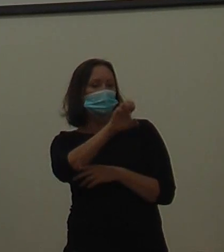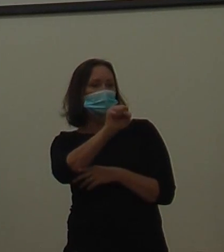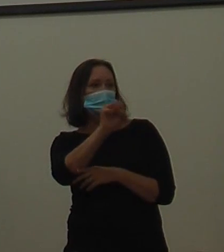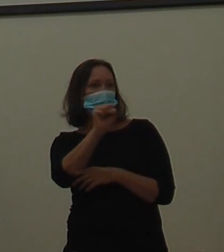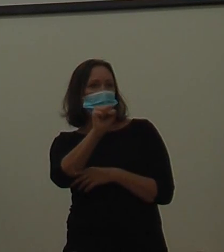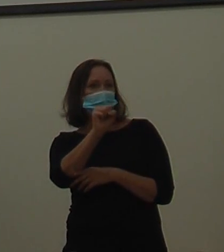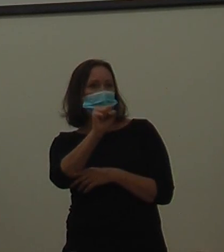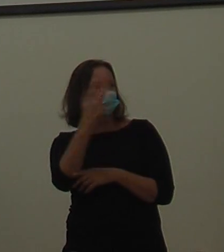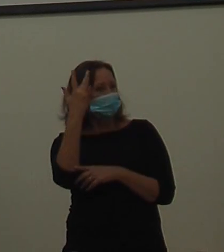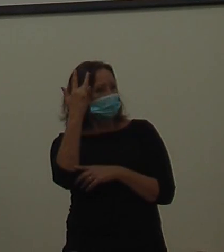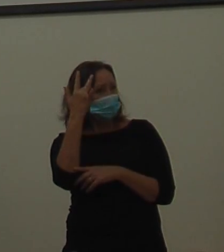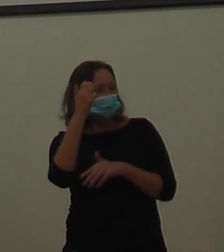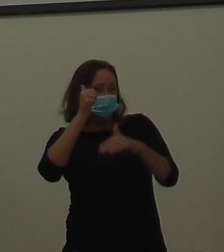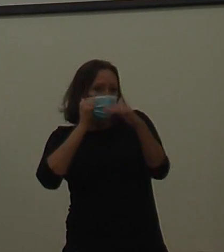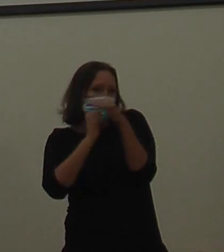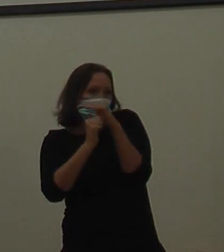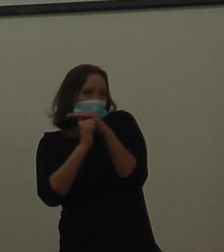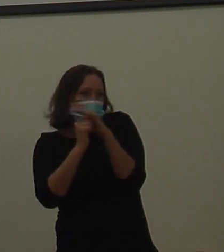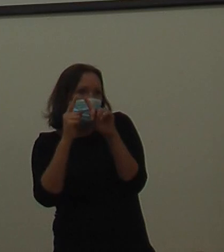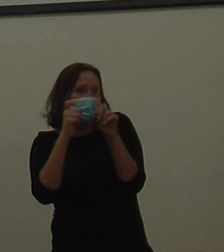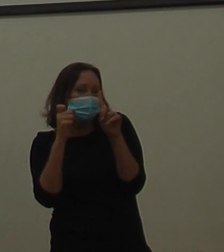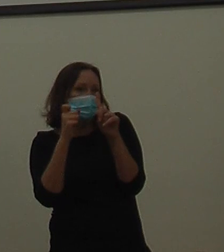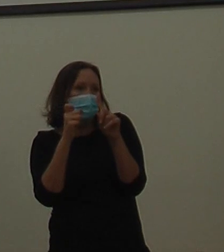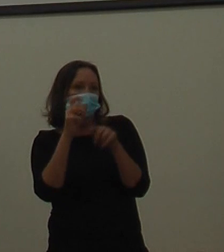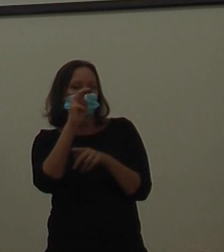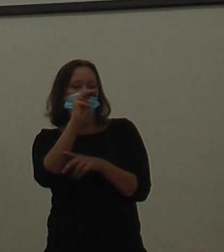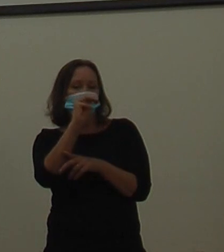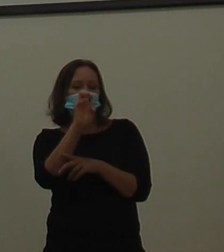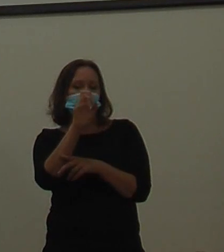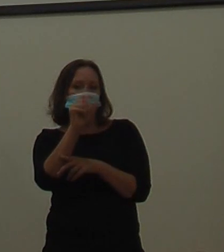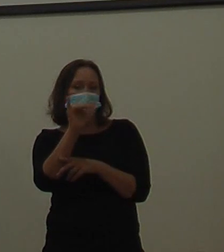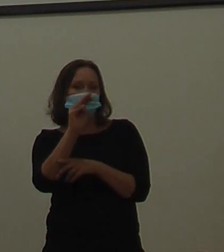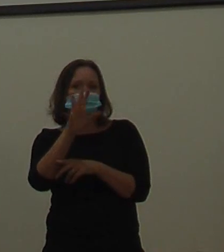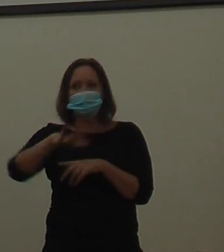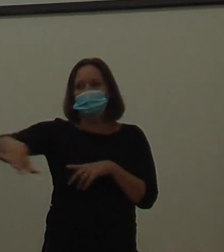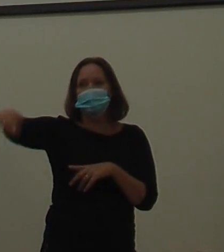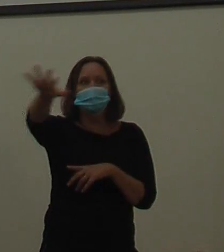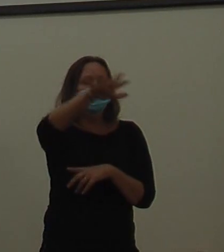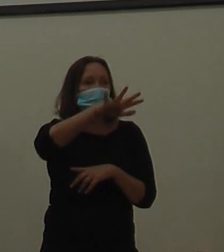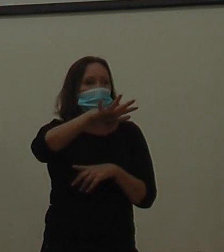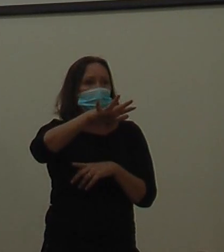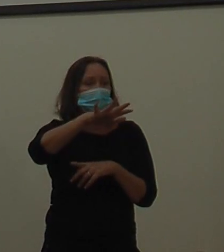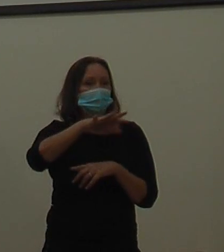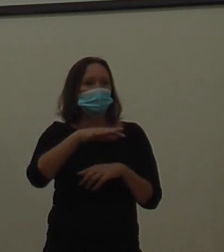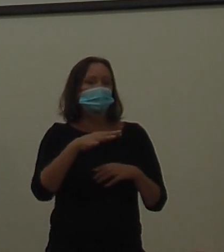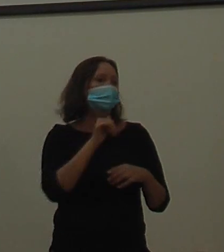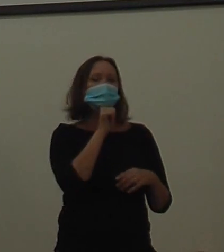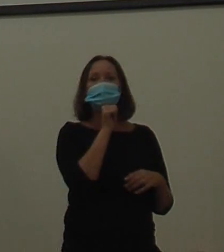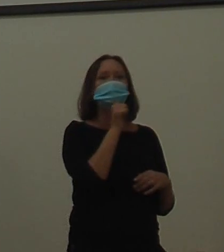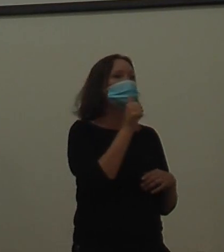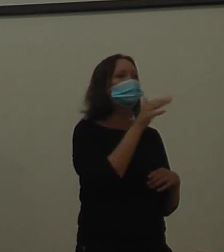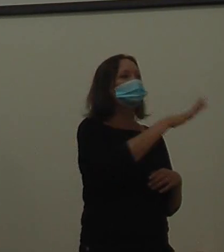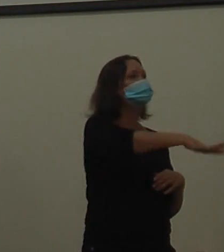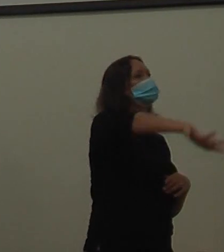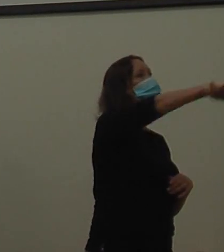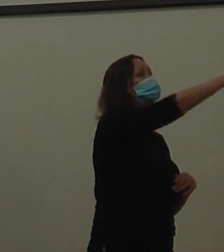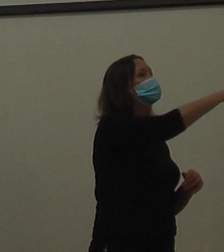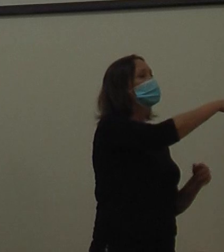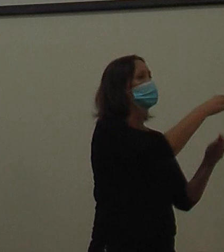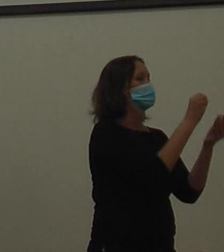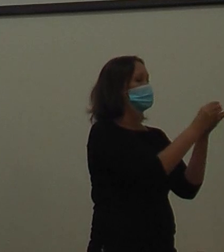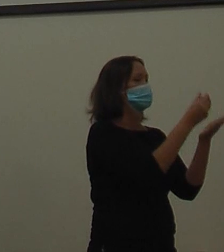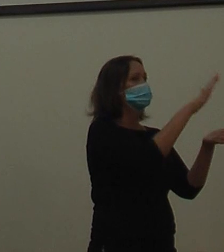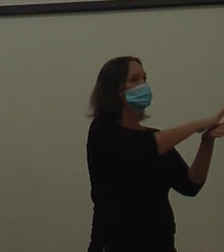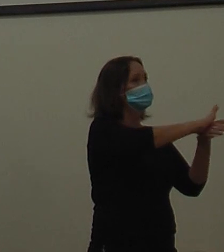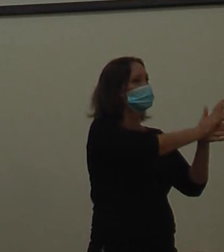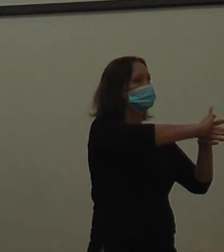Midianites." They were having to beat out wheat in hiding rather than out on the threshing floor as they normally